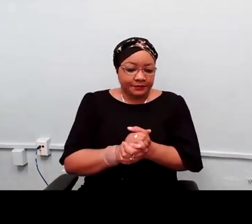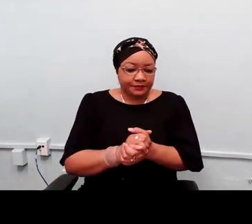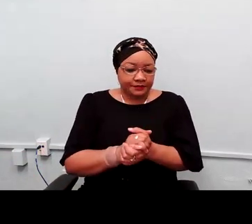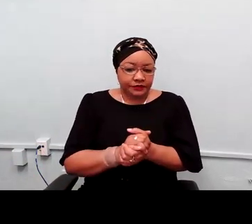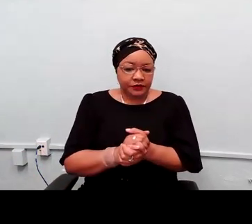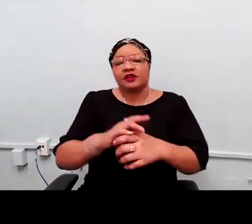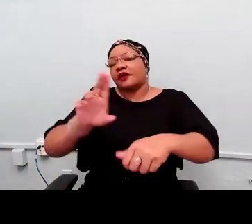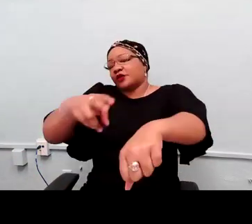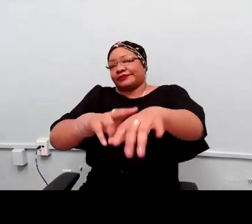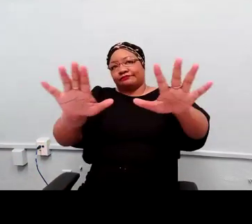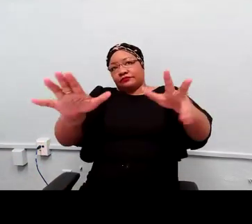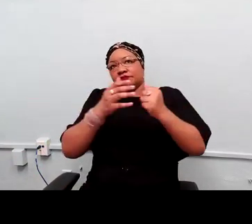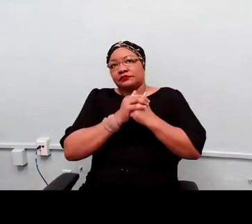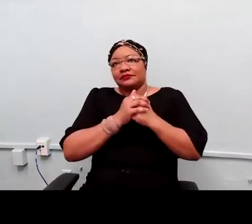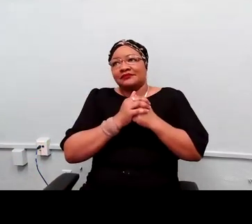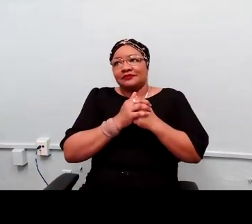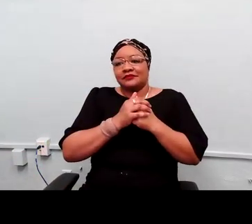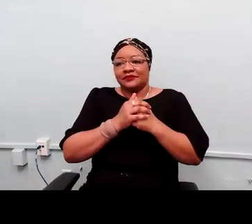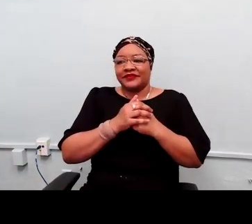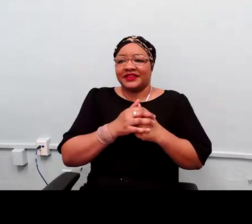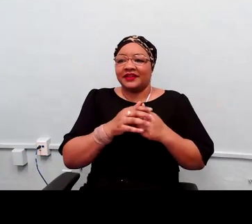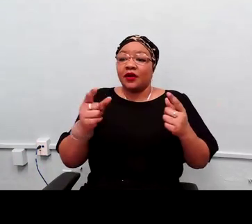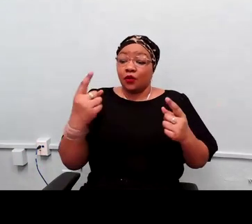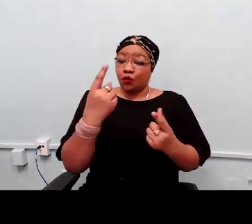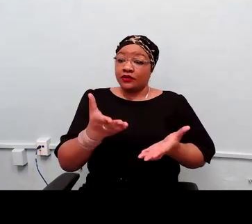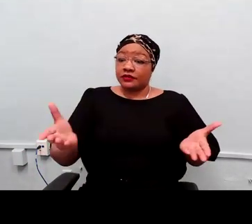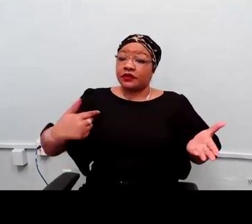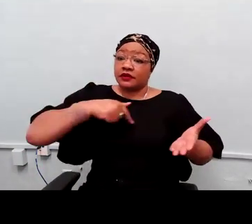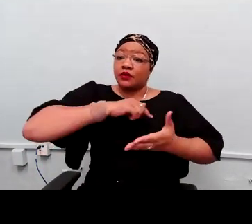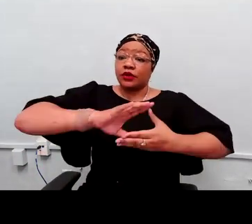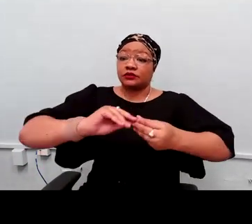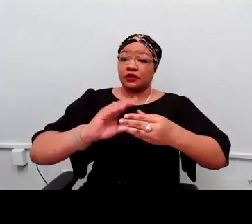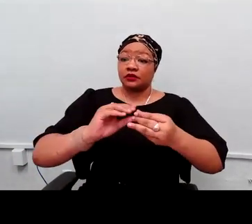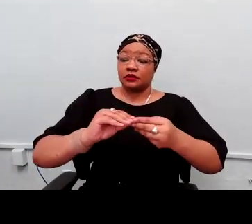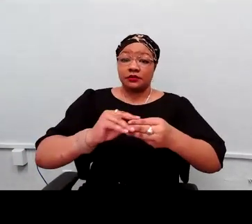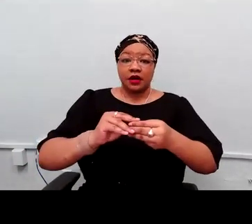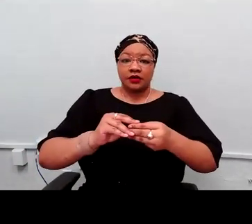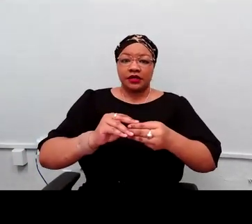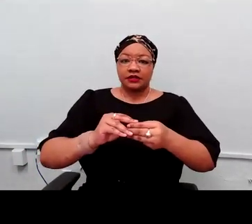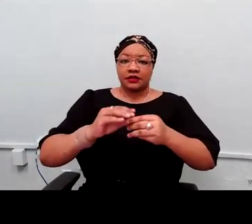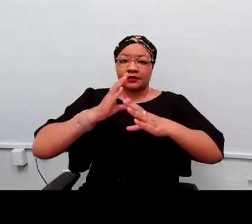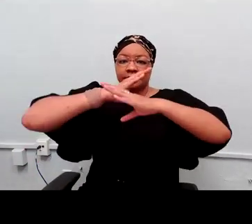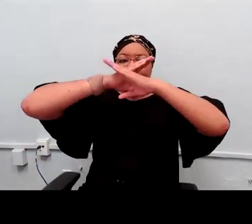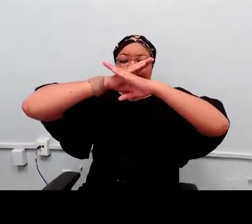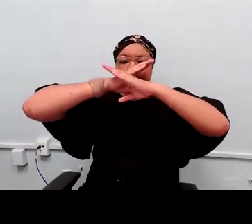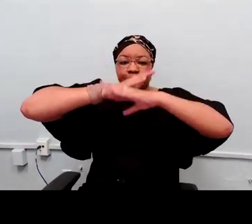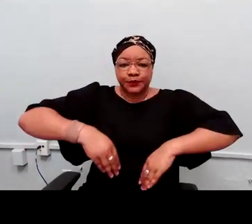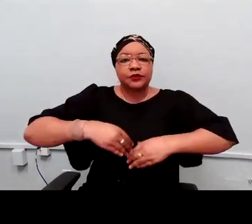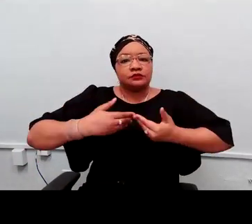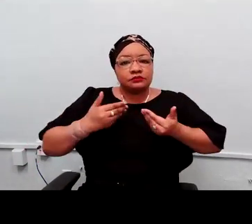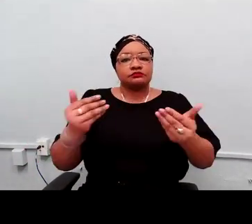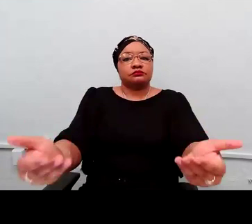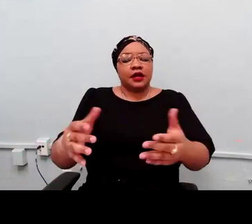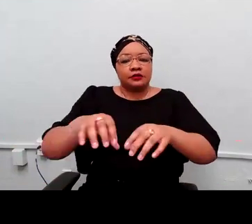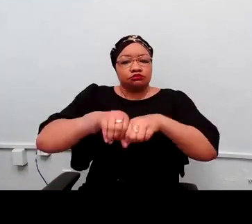course, when you do that, one of the things we talk about, breaking silence, speaking truth, right?